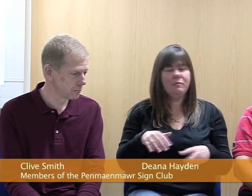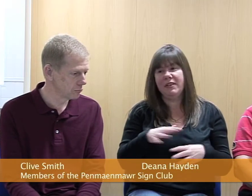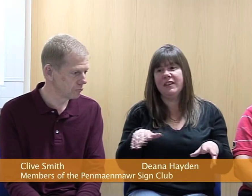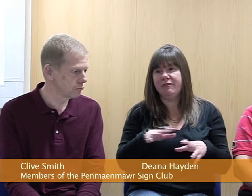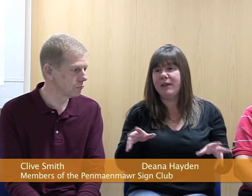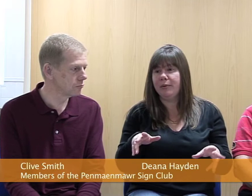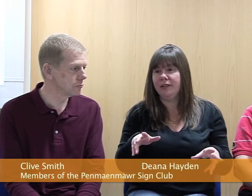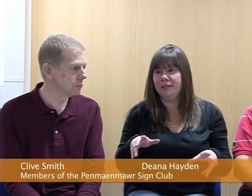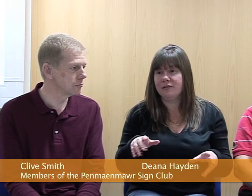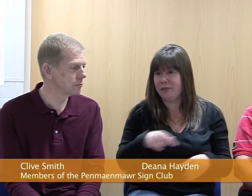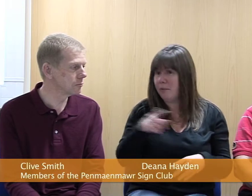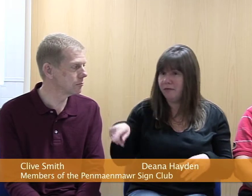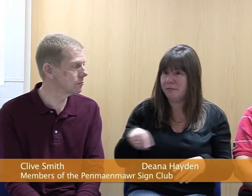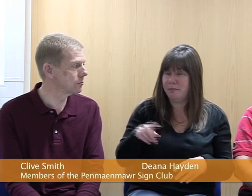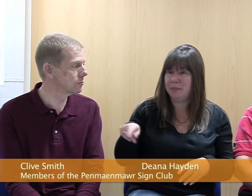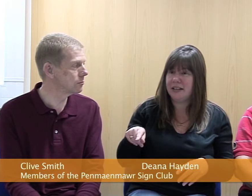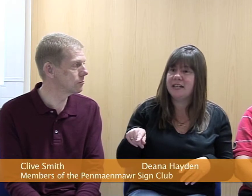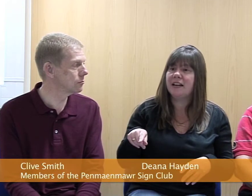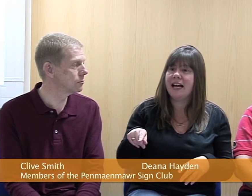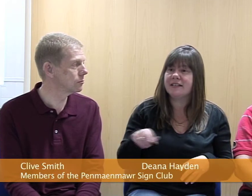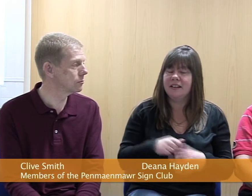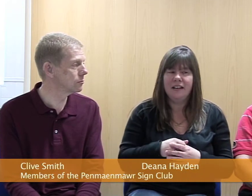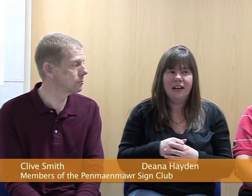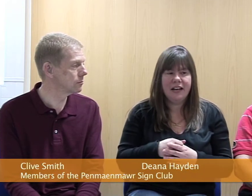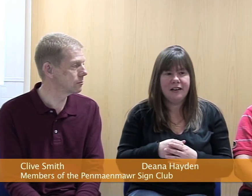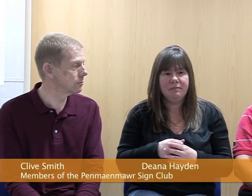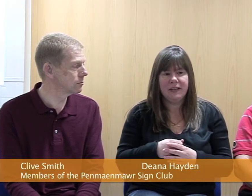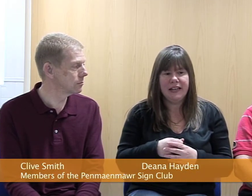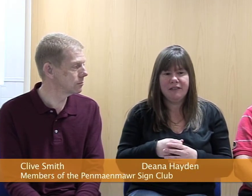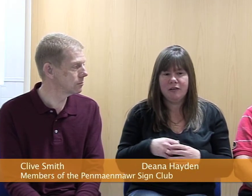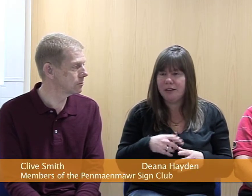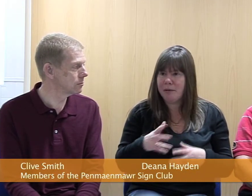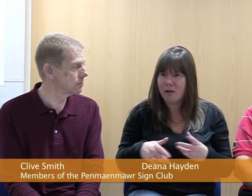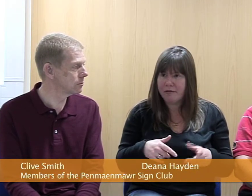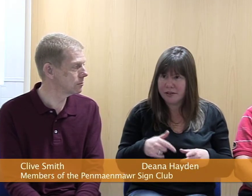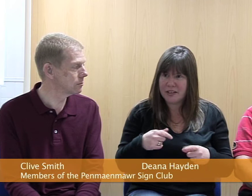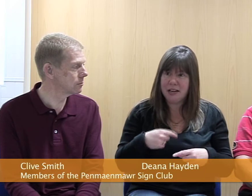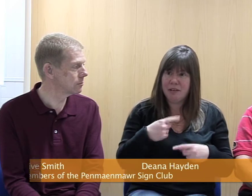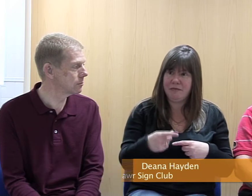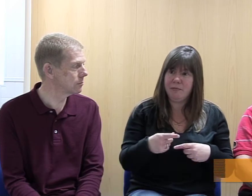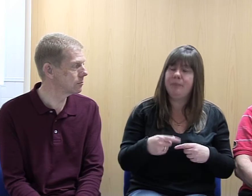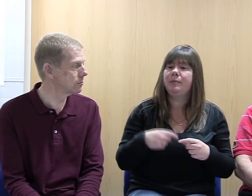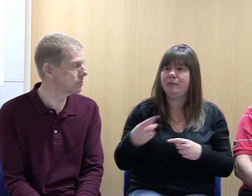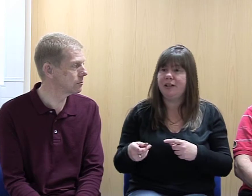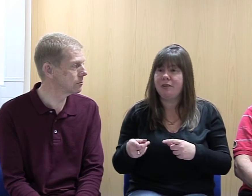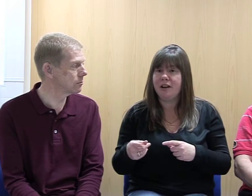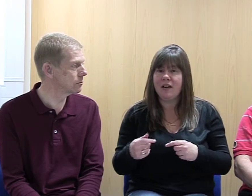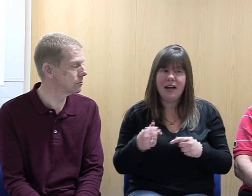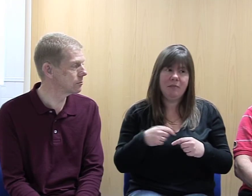with different people, apart from people that you see in class. It gives you a little bit more confidence signing with different people, people you don't know, and with